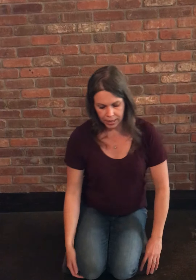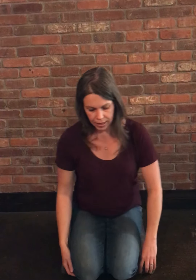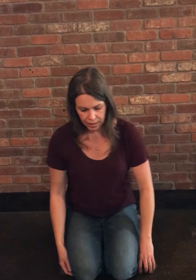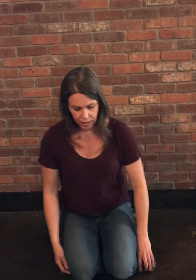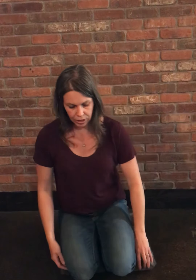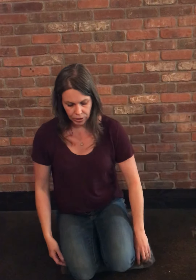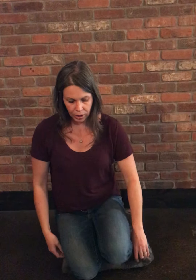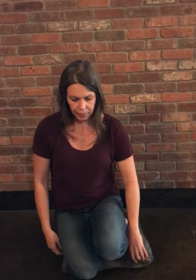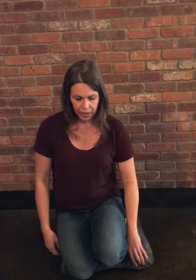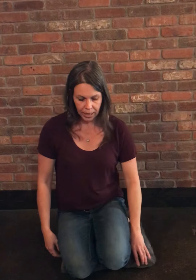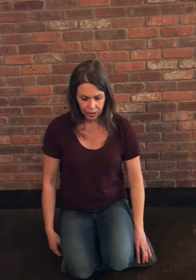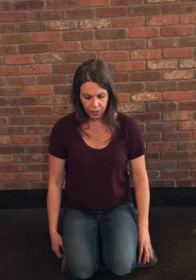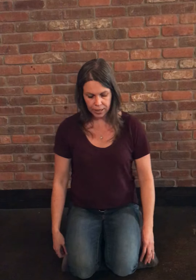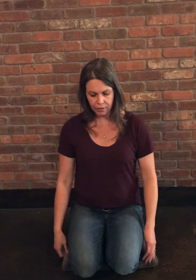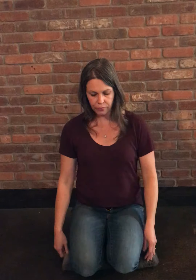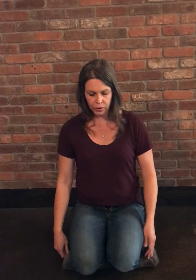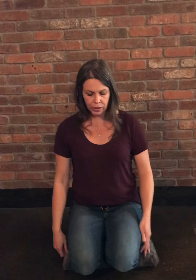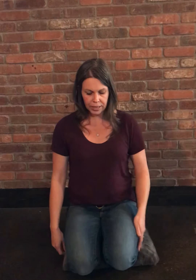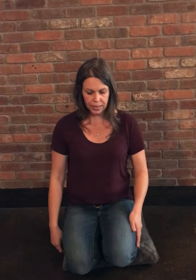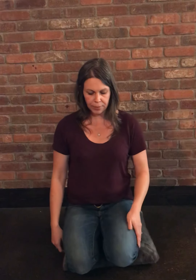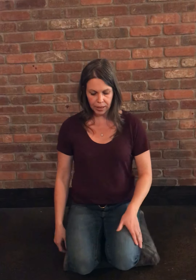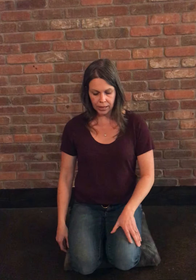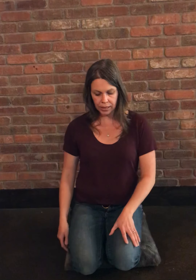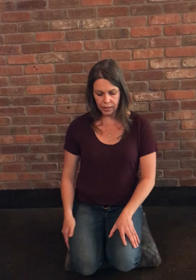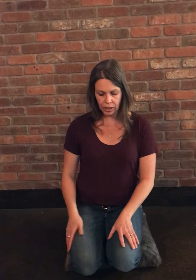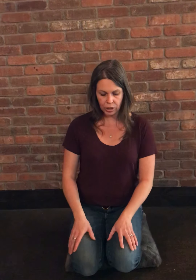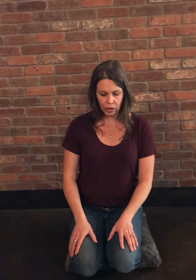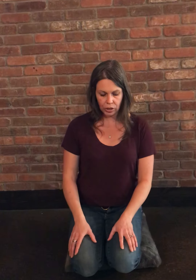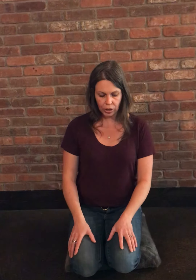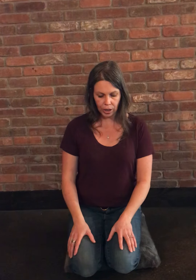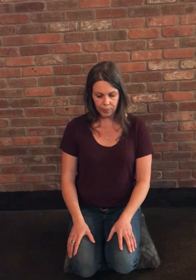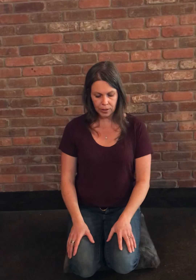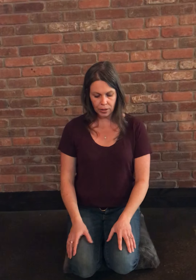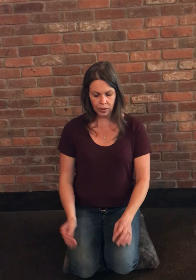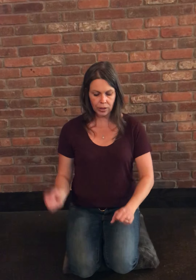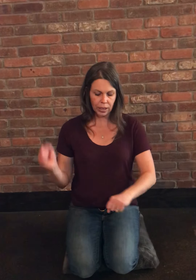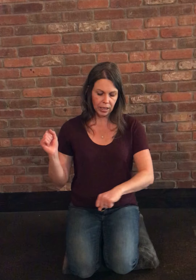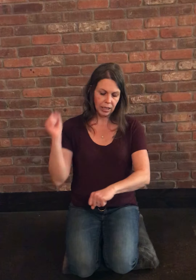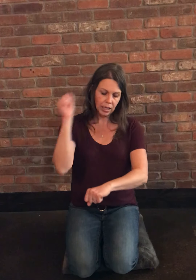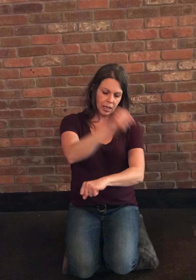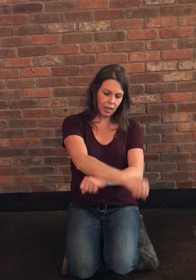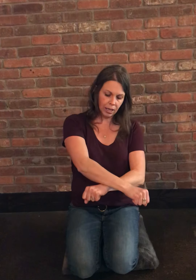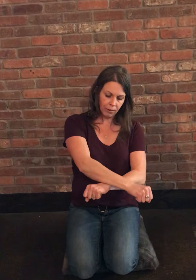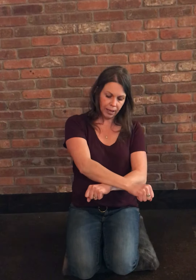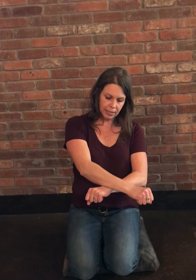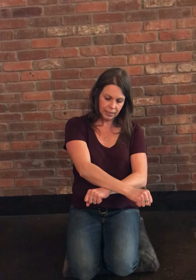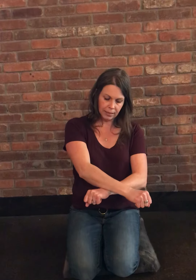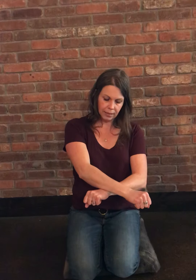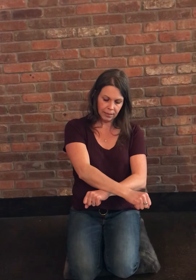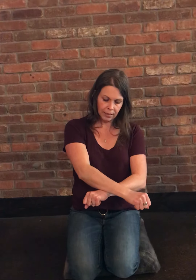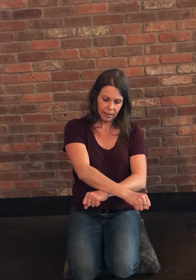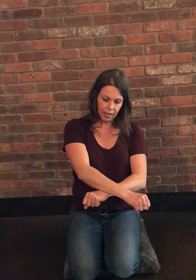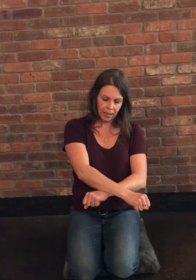is Norman conquest and feudalism in Europe. So you're gonna conquest.